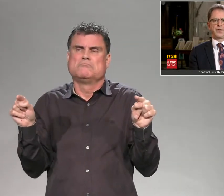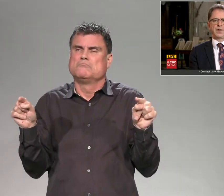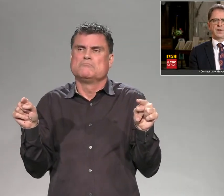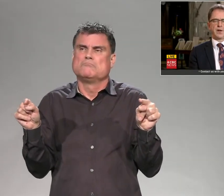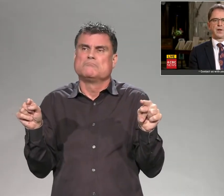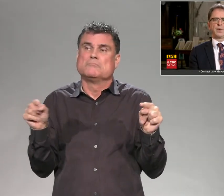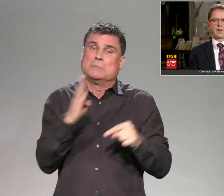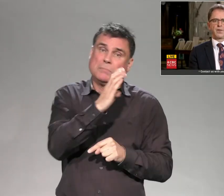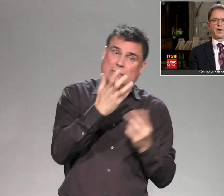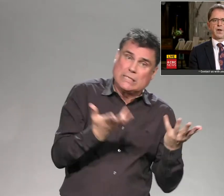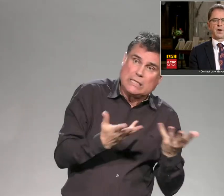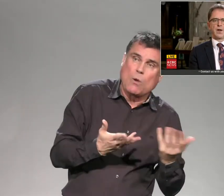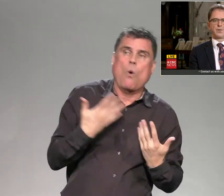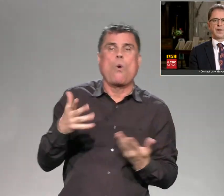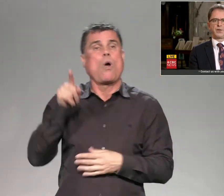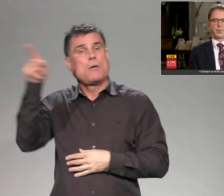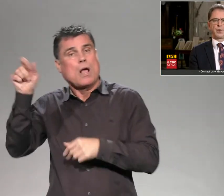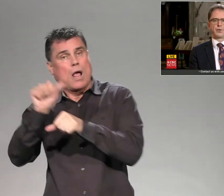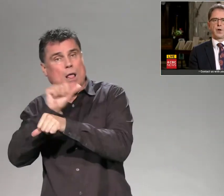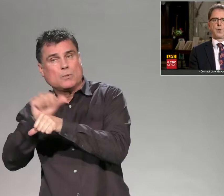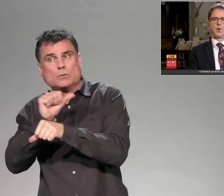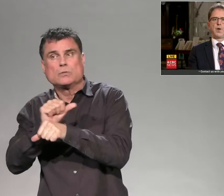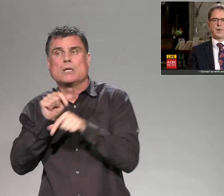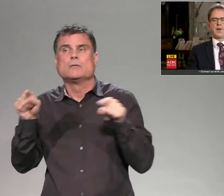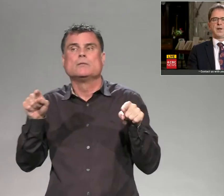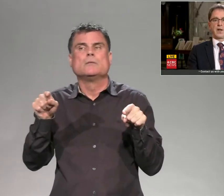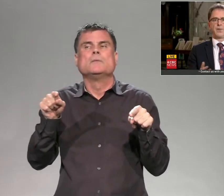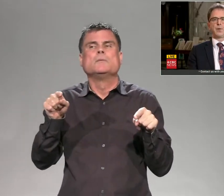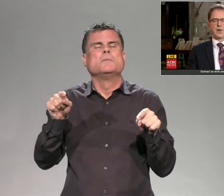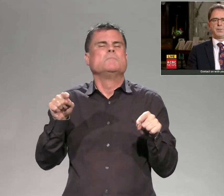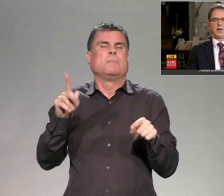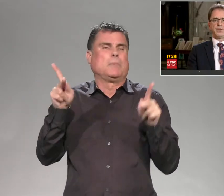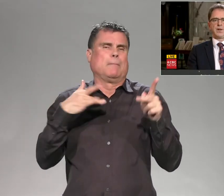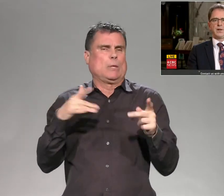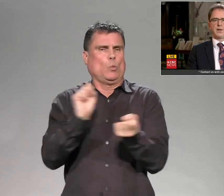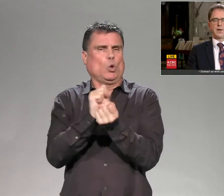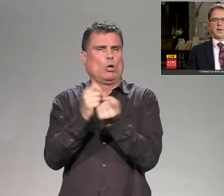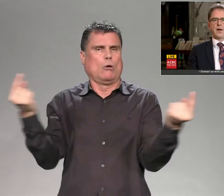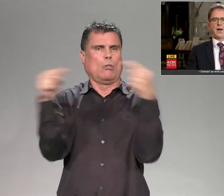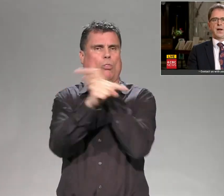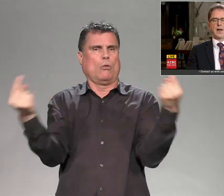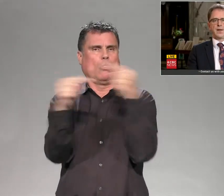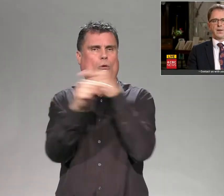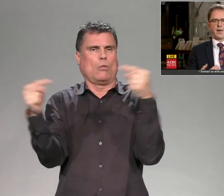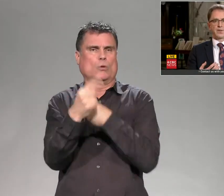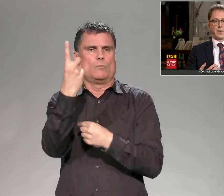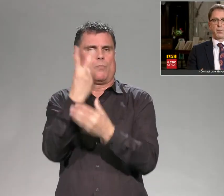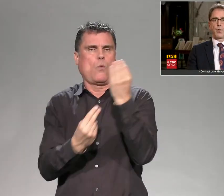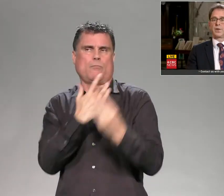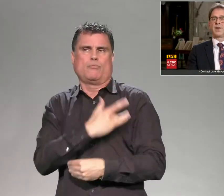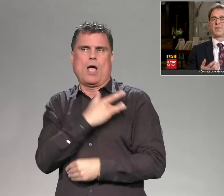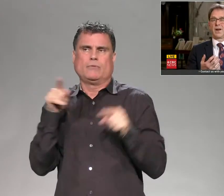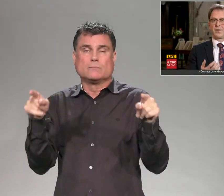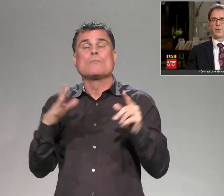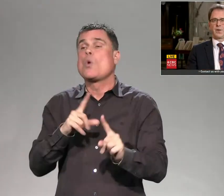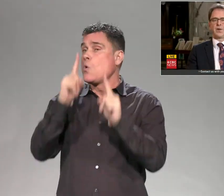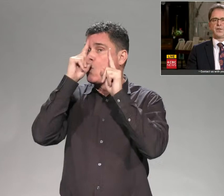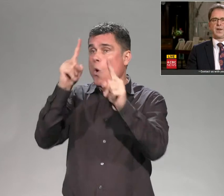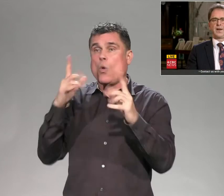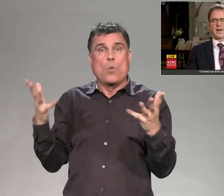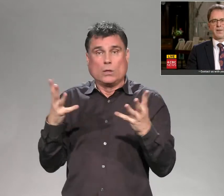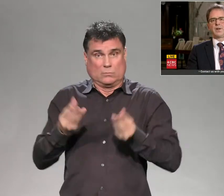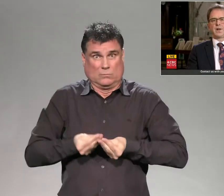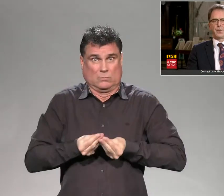to BC, and they're going to be covered on our age-based approach. We want to immunize everyone in BC, and that's an important thing for